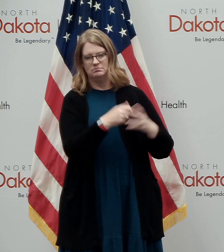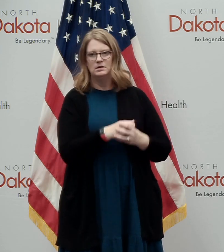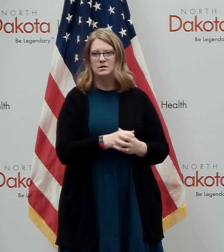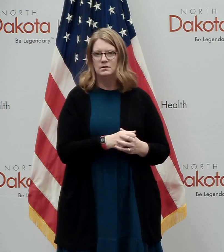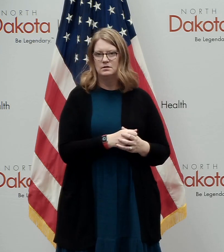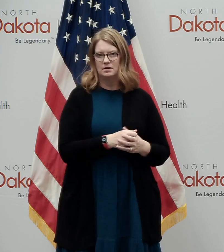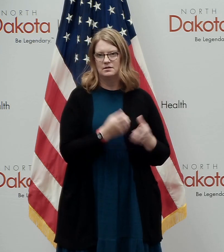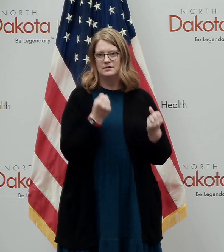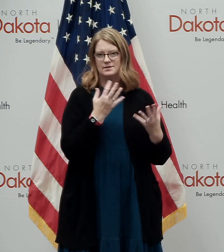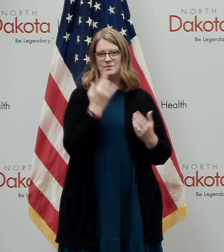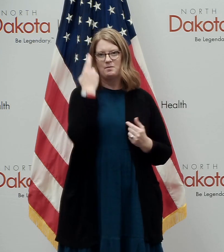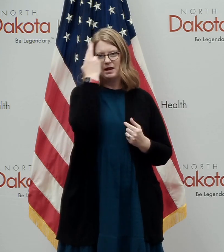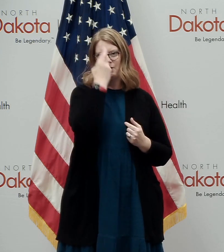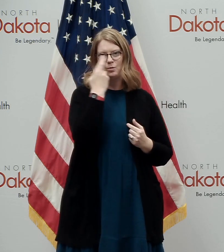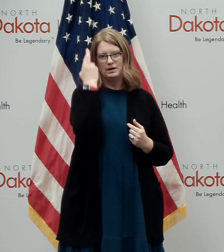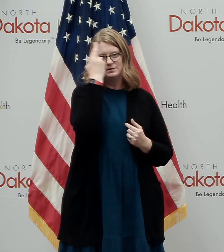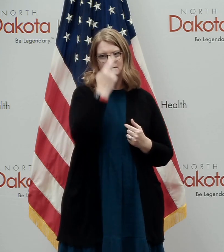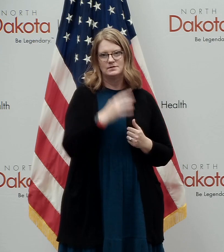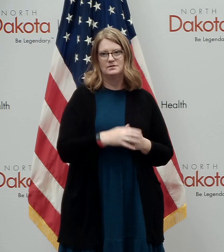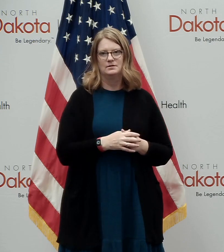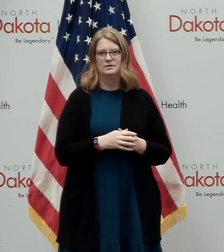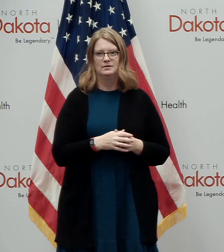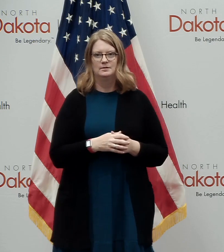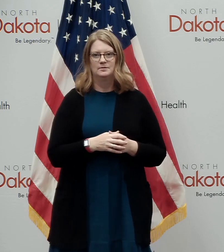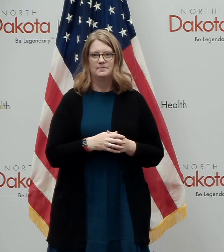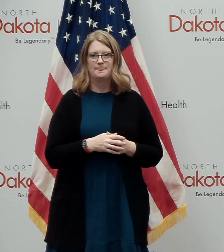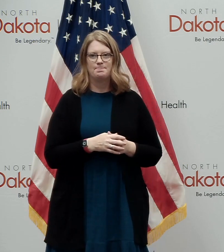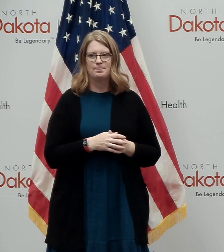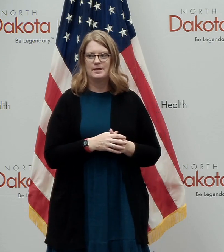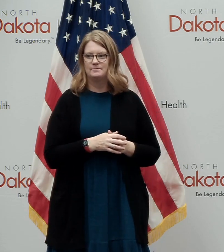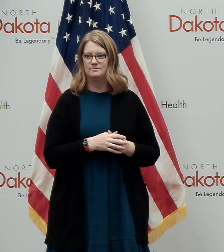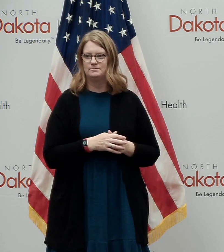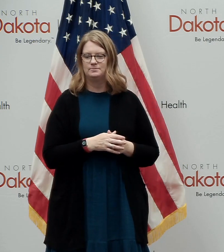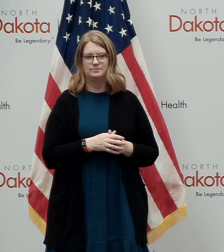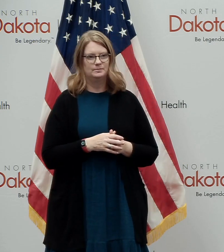there's a lot of reasons that might happen. So,